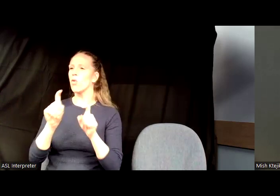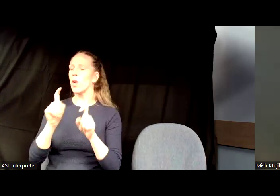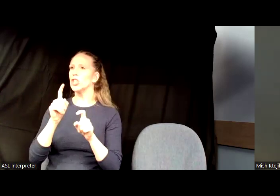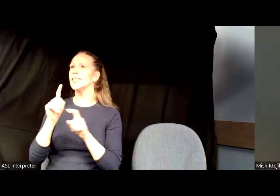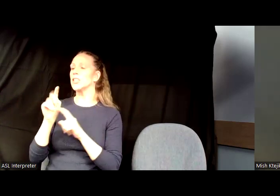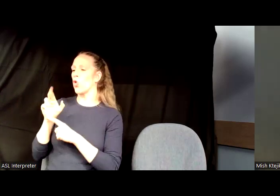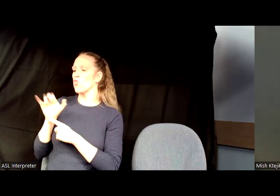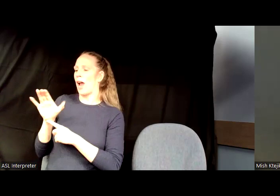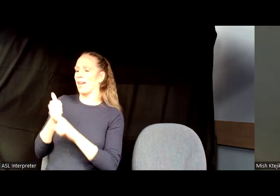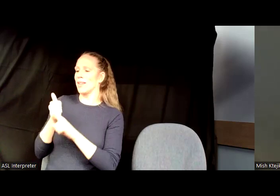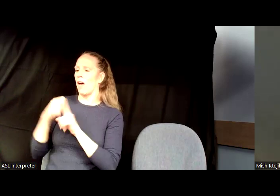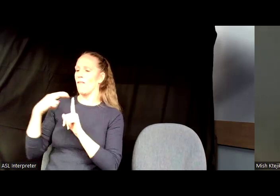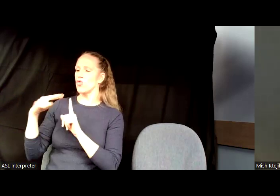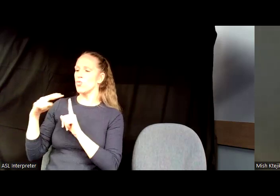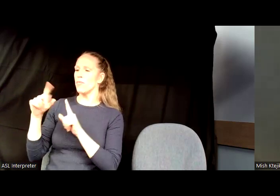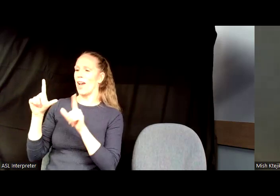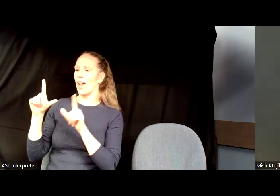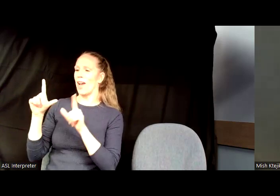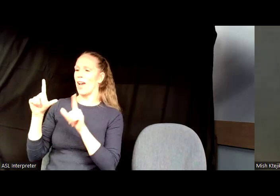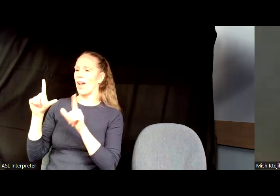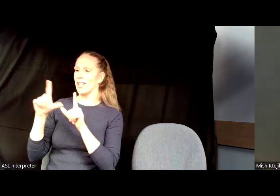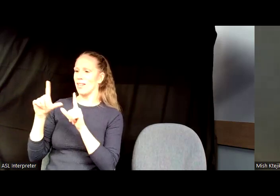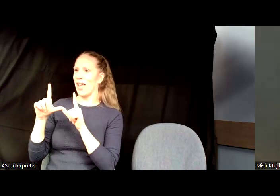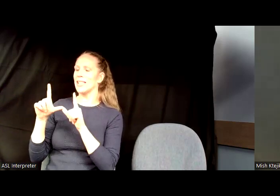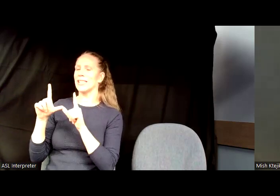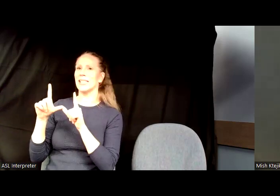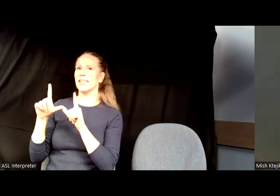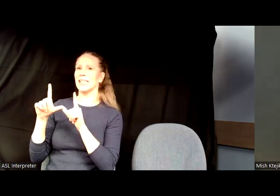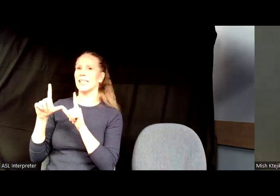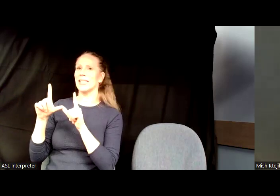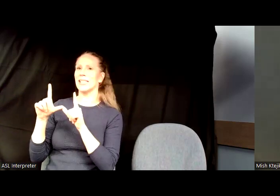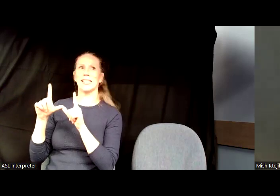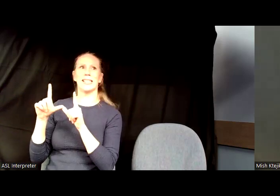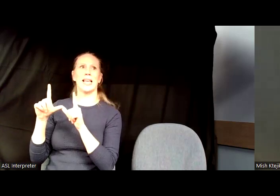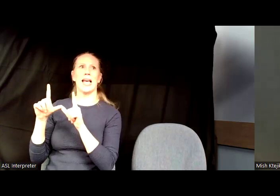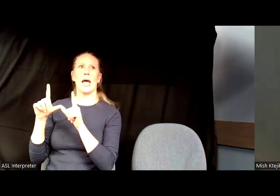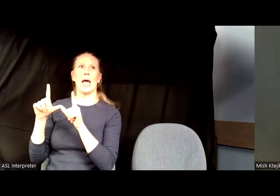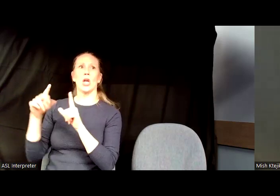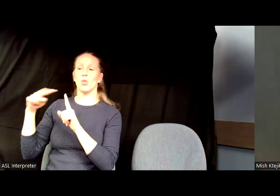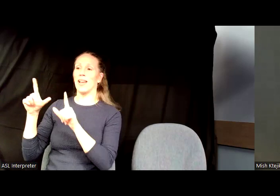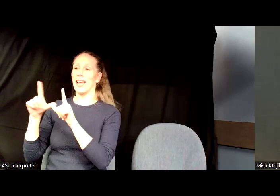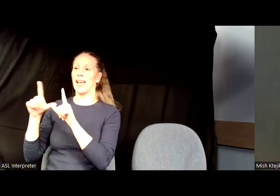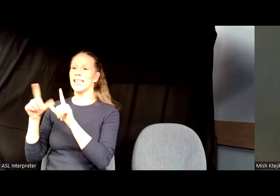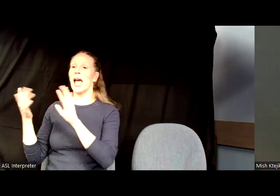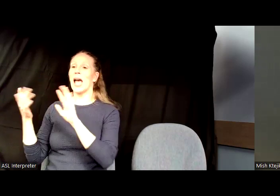RAC supervisory license being a super versus being a supervisor. So